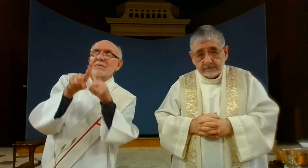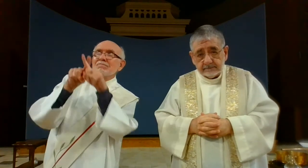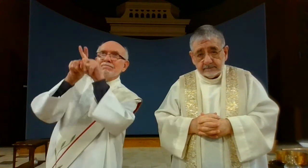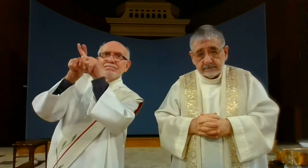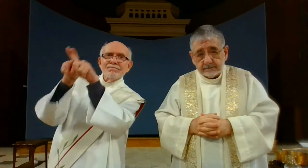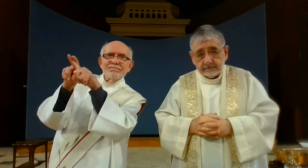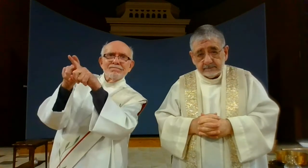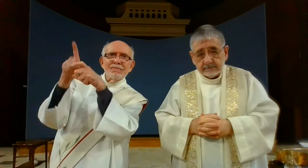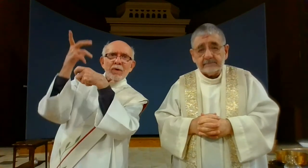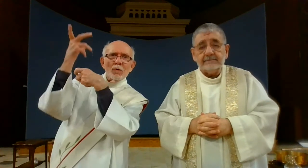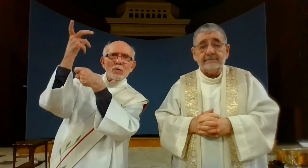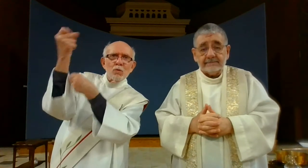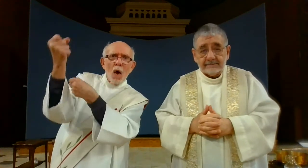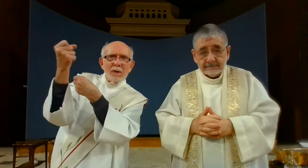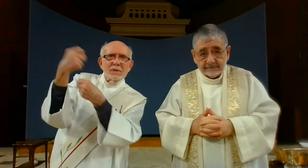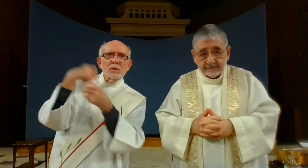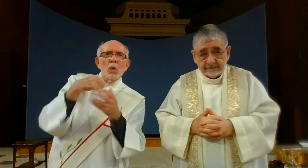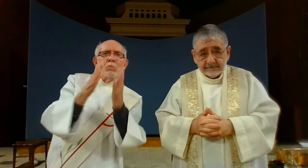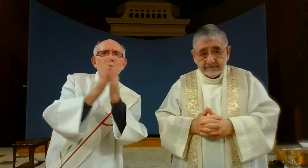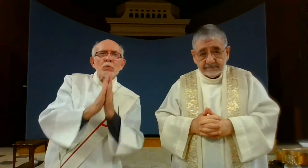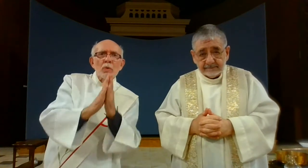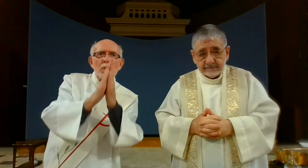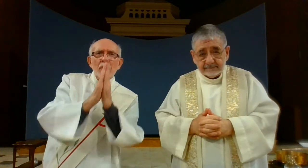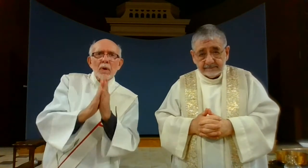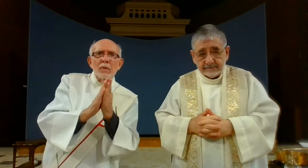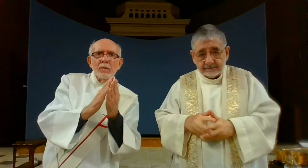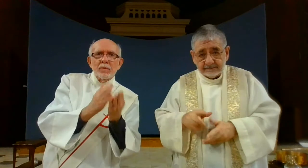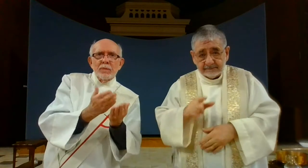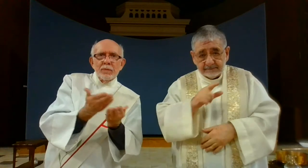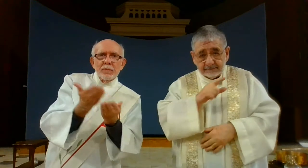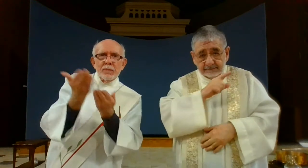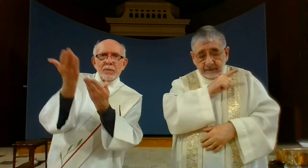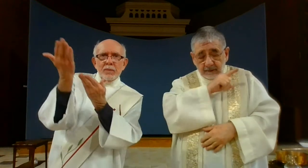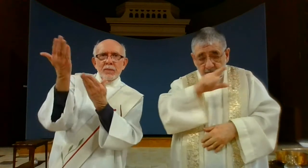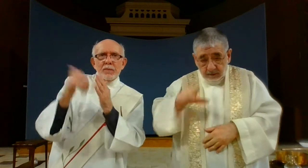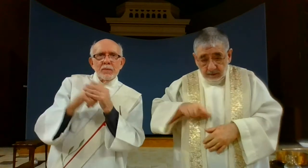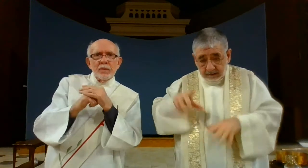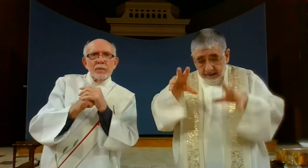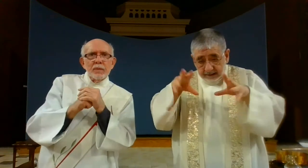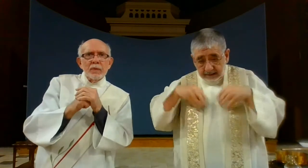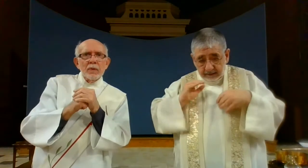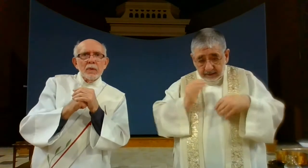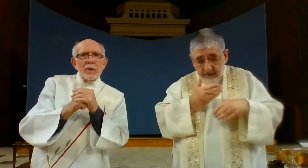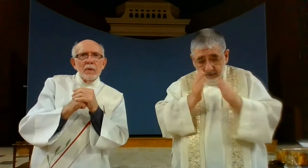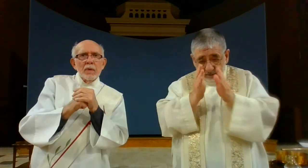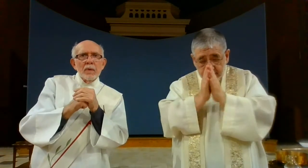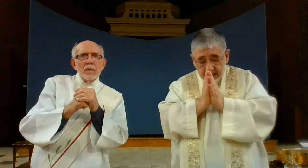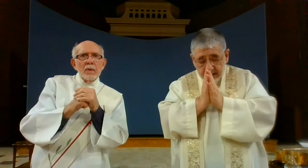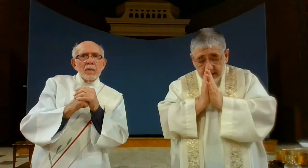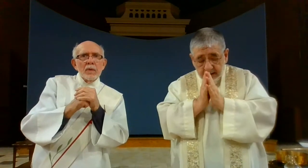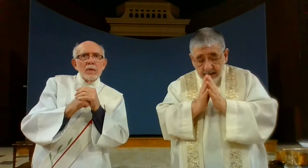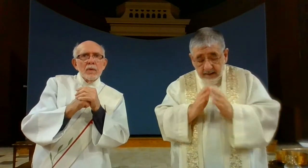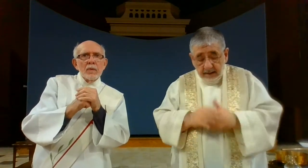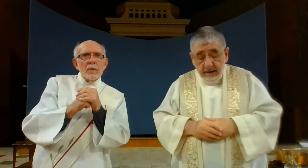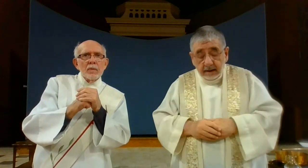through our trust in God. We pray to the Lord. Lord, receive our prayer.